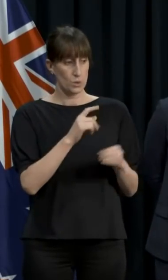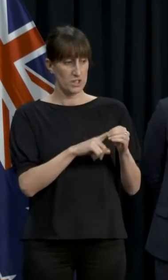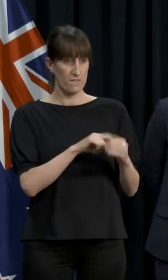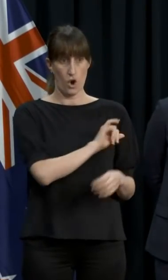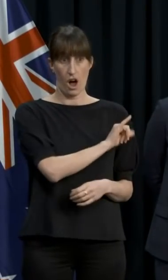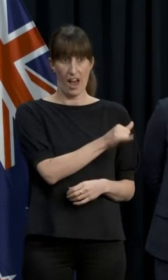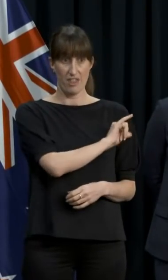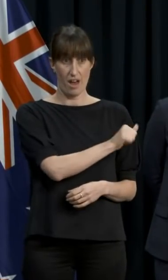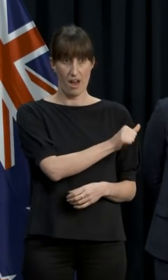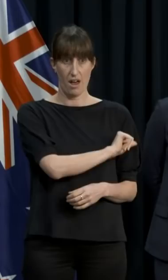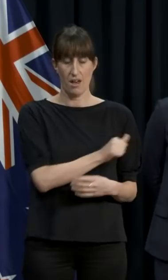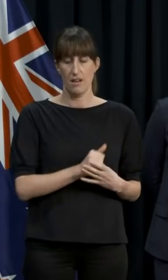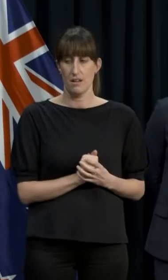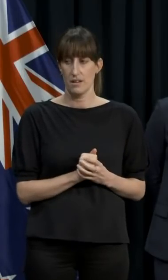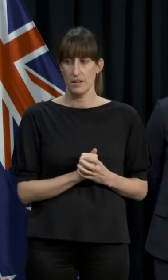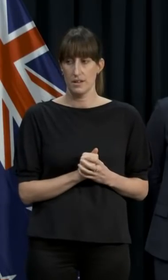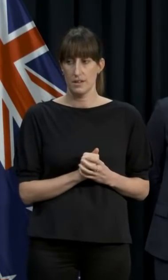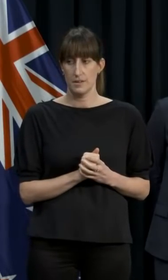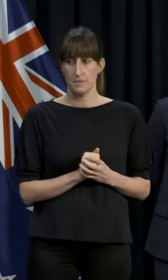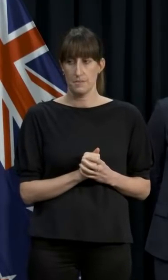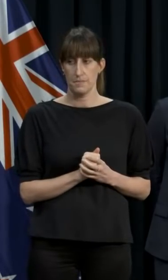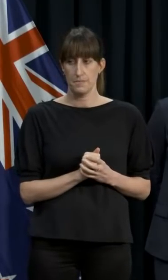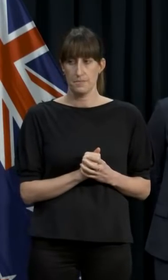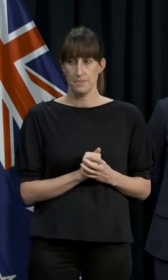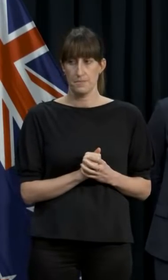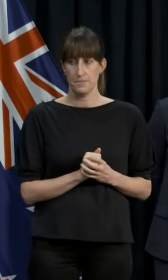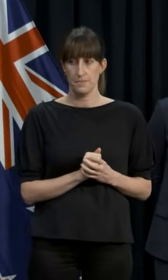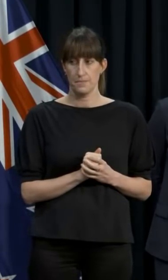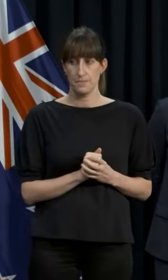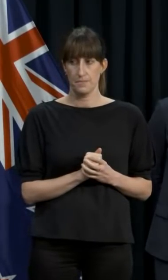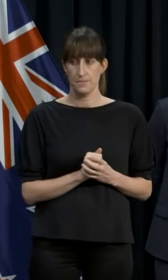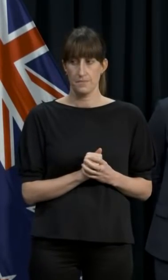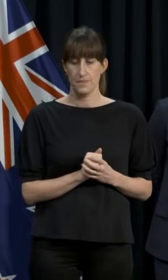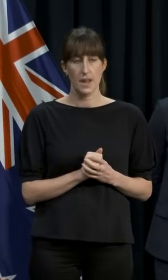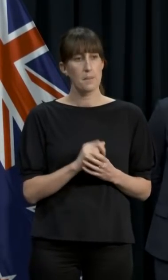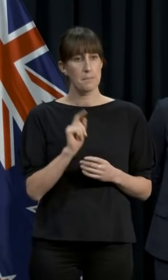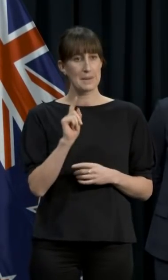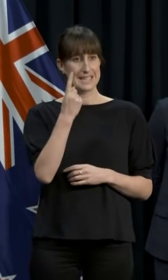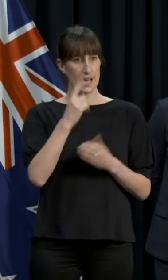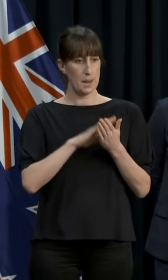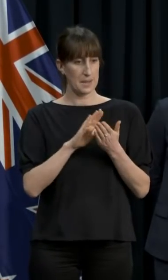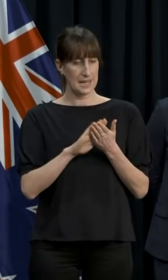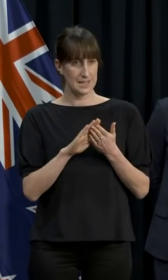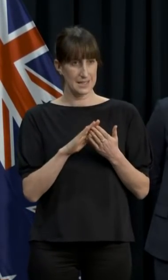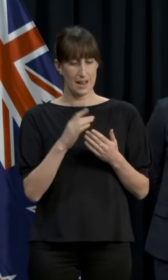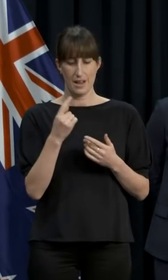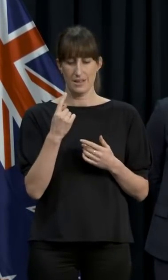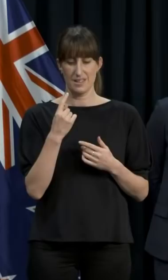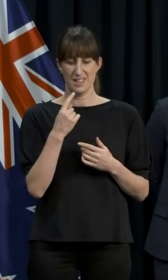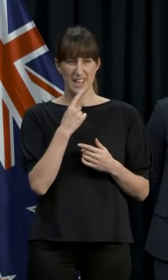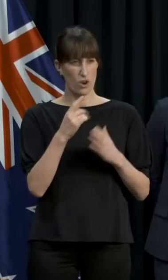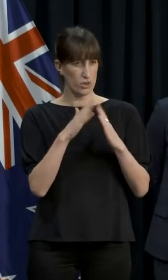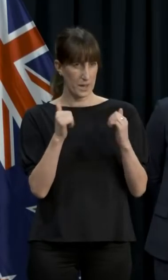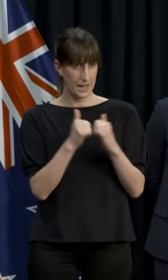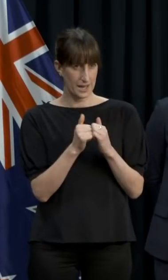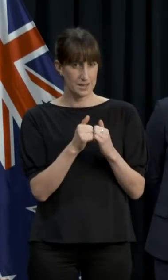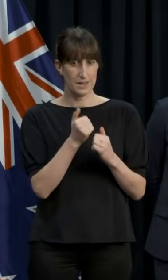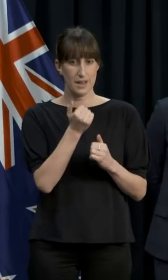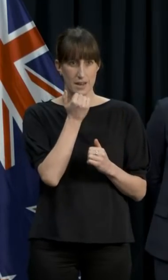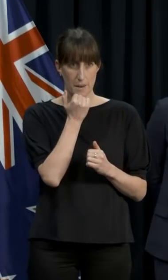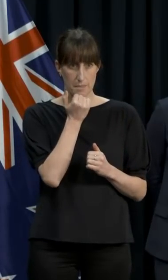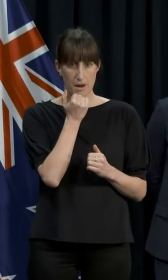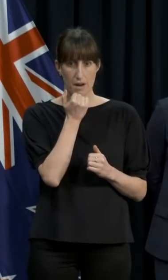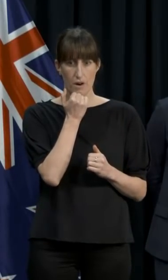you see fit. According to the numbers that Minister Hipkins just gave us, over the weekend, each day for every